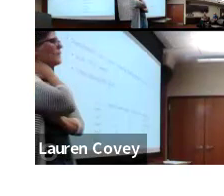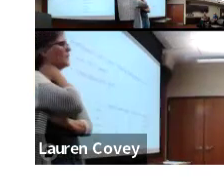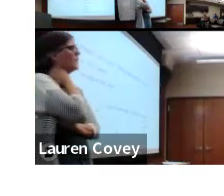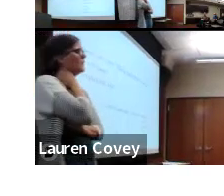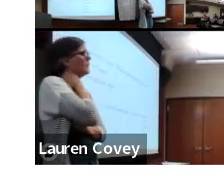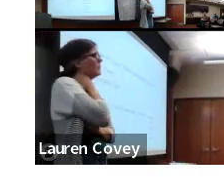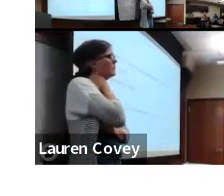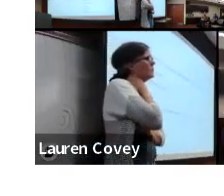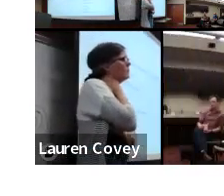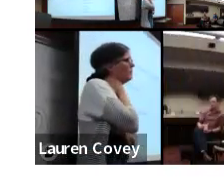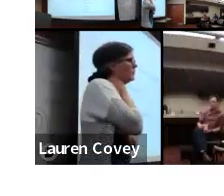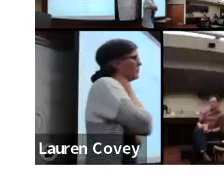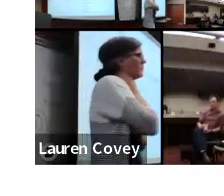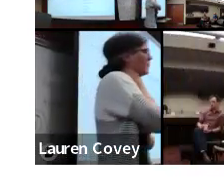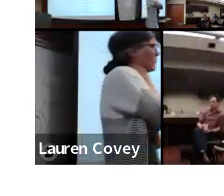deaf.